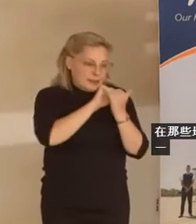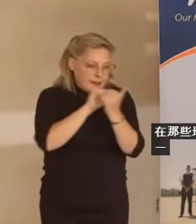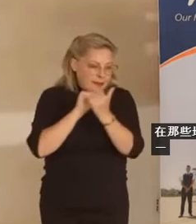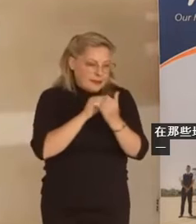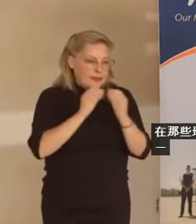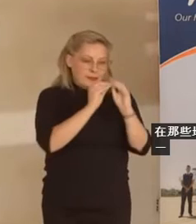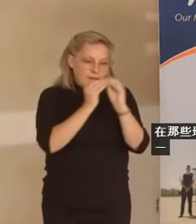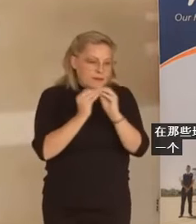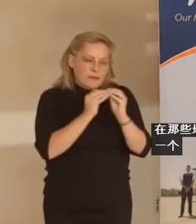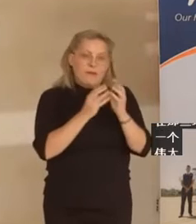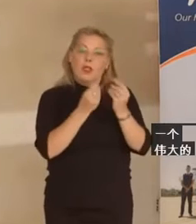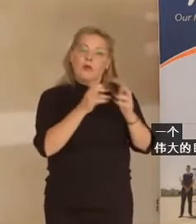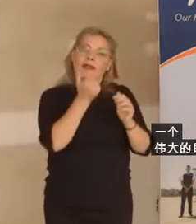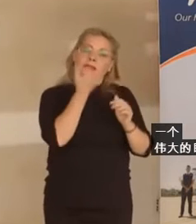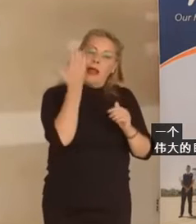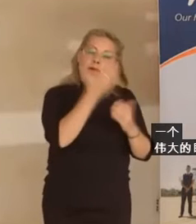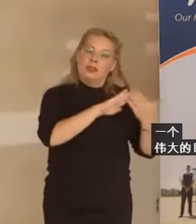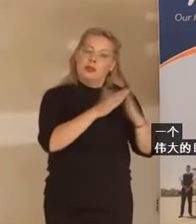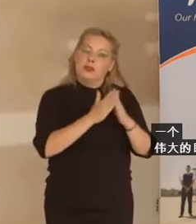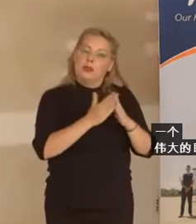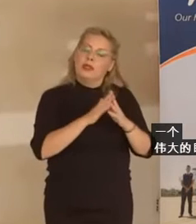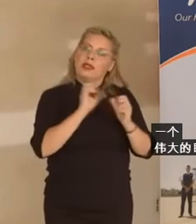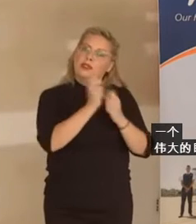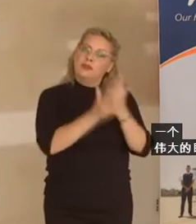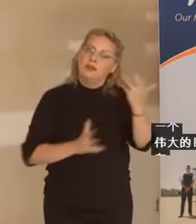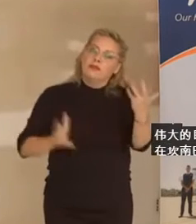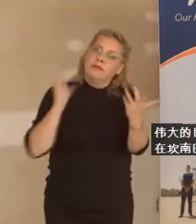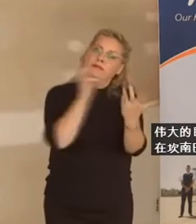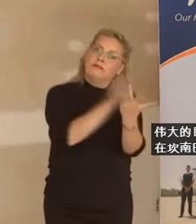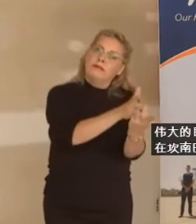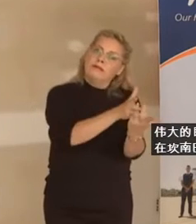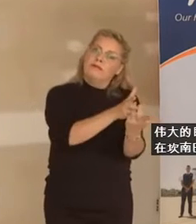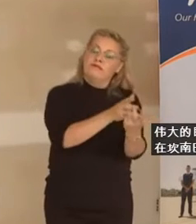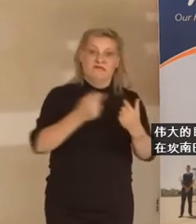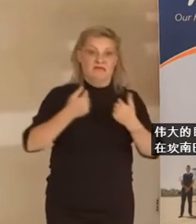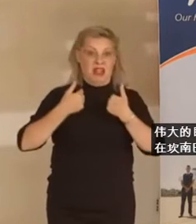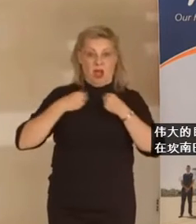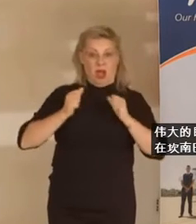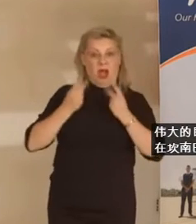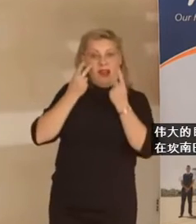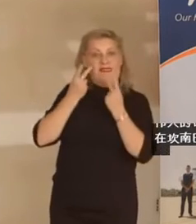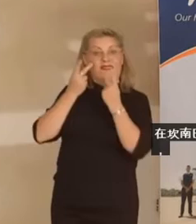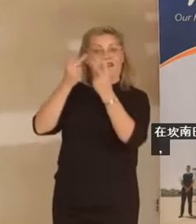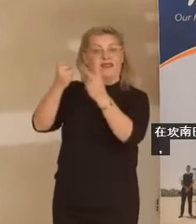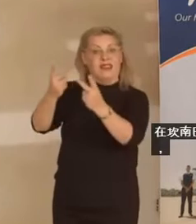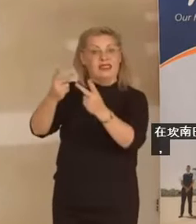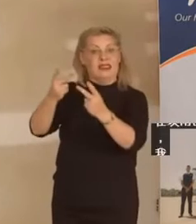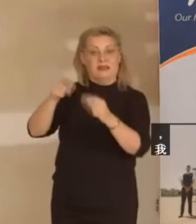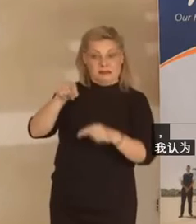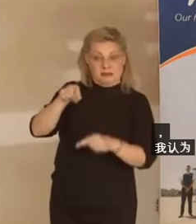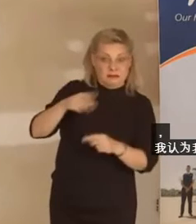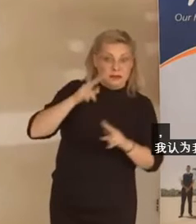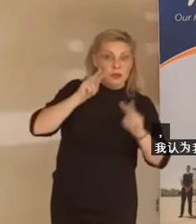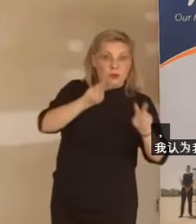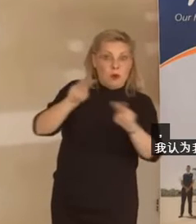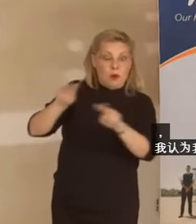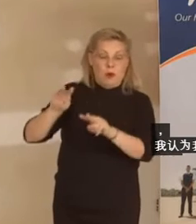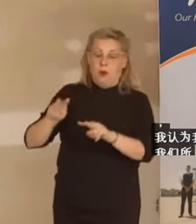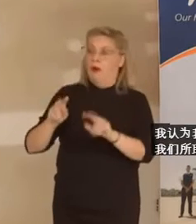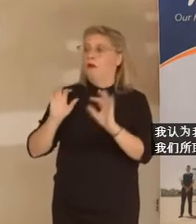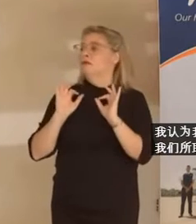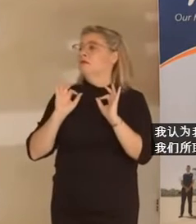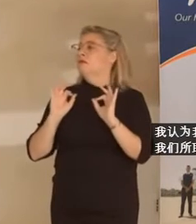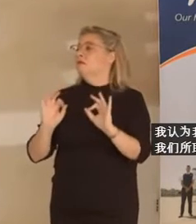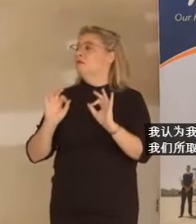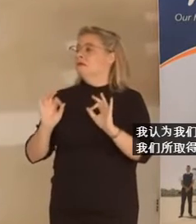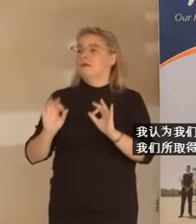remote locations. We've achieved a great end, and I saw that firsthand in Canamble, and I think we should be very proud of